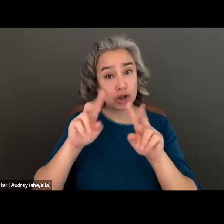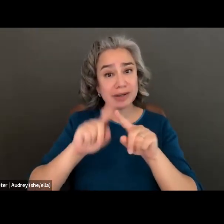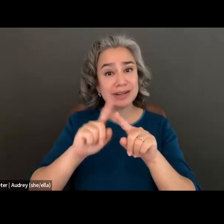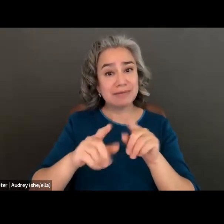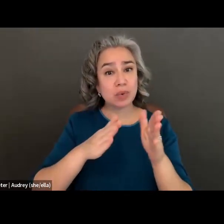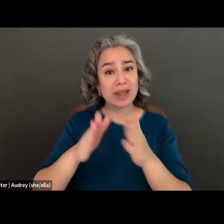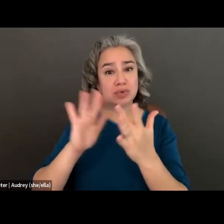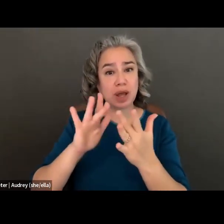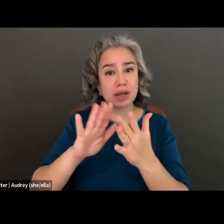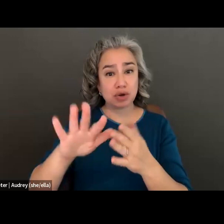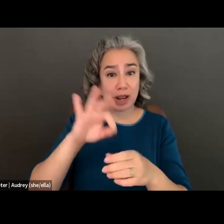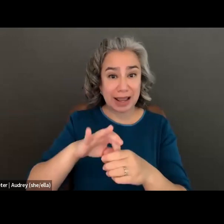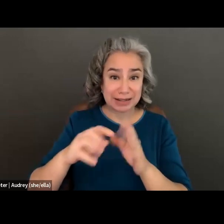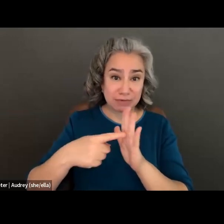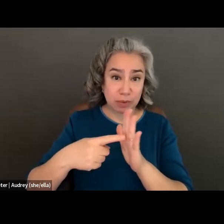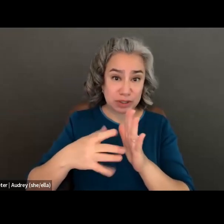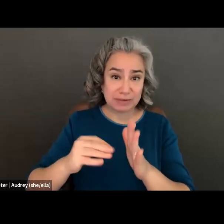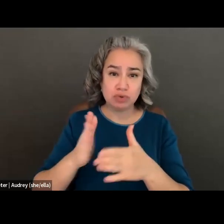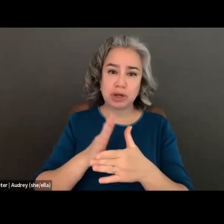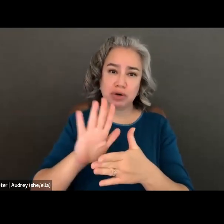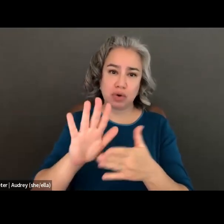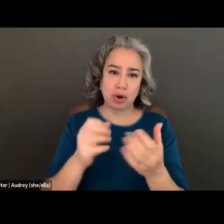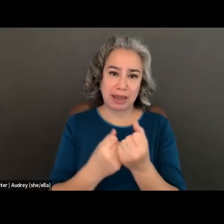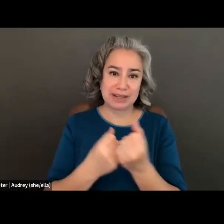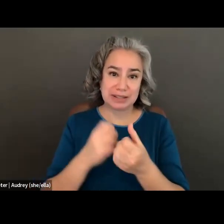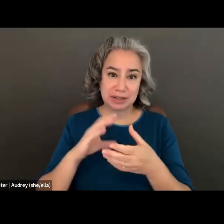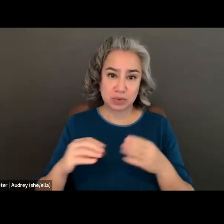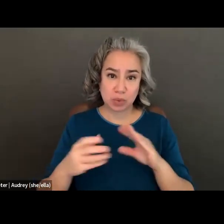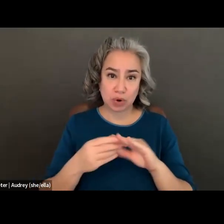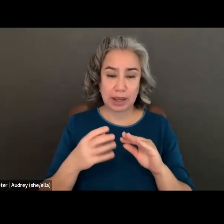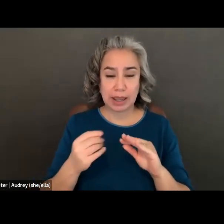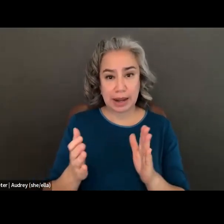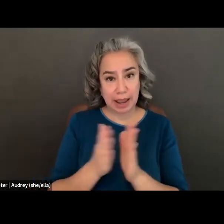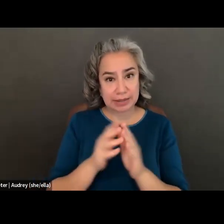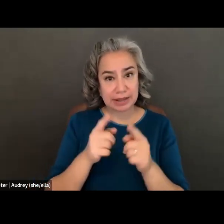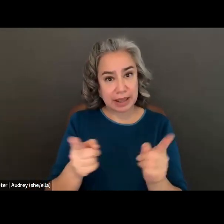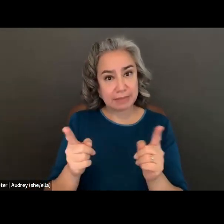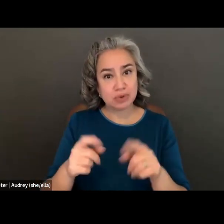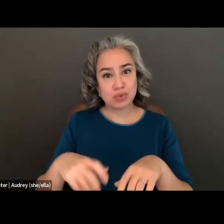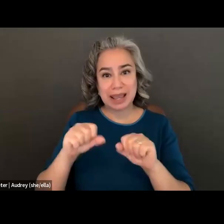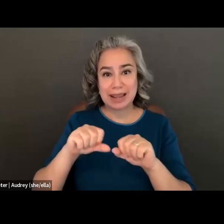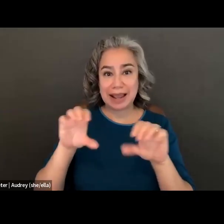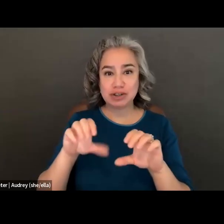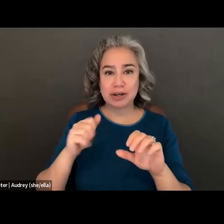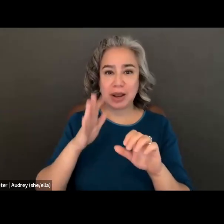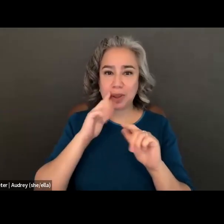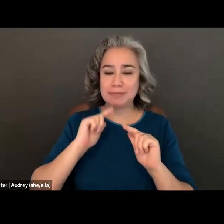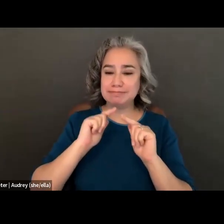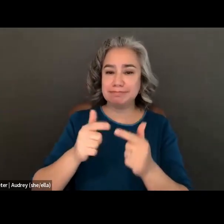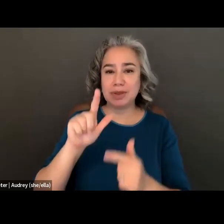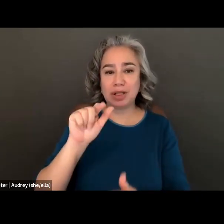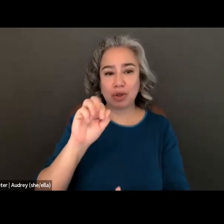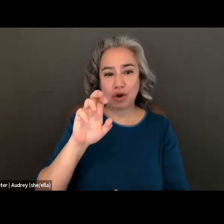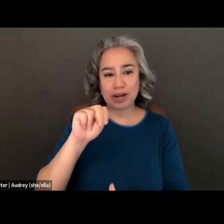your elected representatives to share your advocacy story and to ask them to take some kind of action. I'm going to turn it back to Lauren